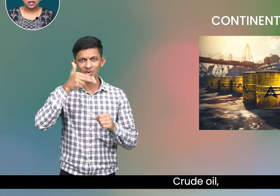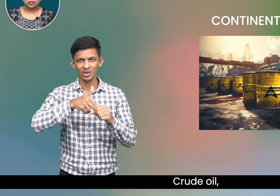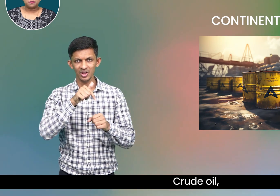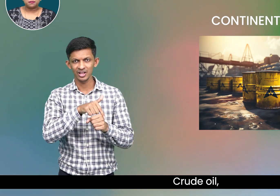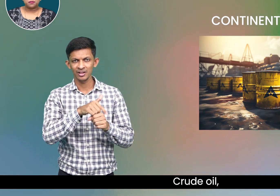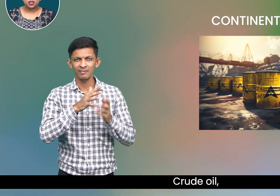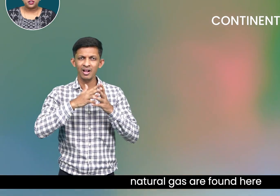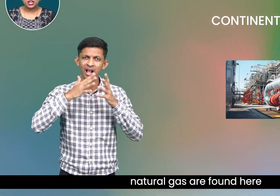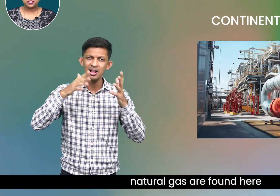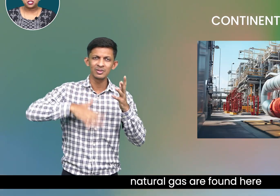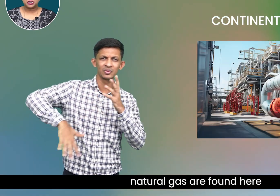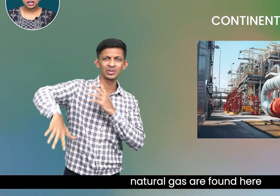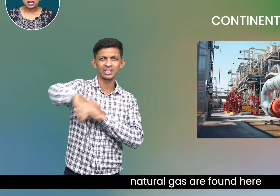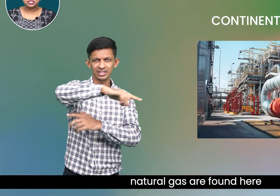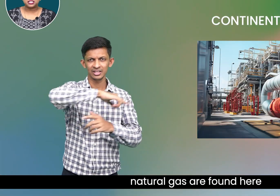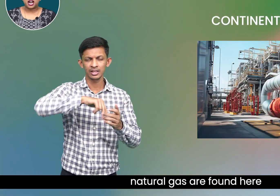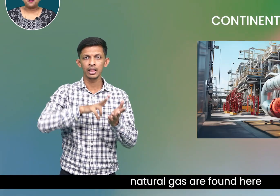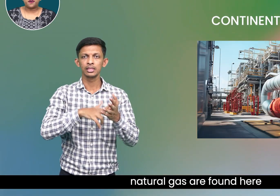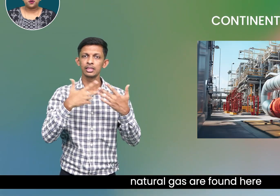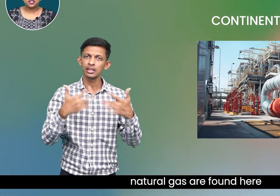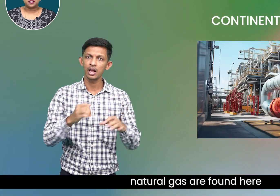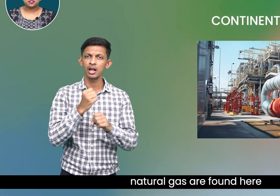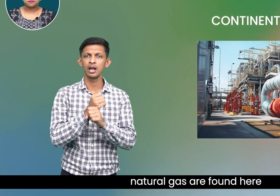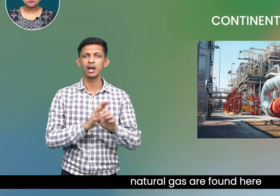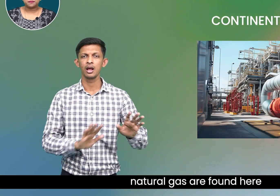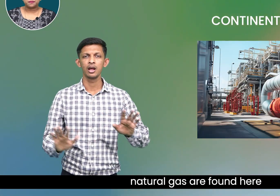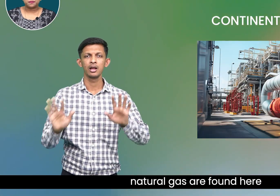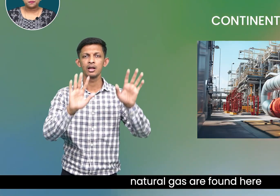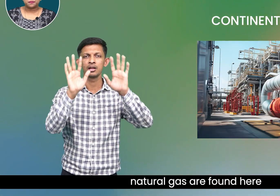Crude oil, natural gas are found here.